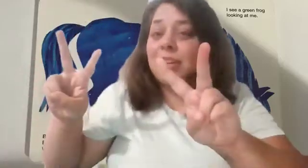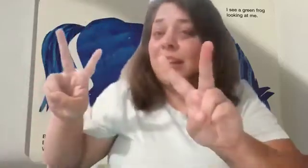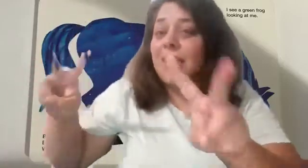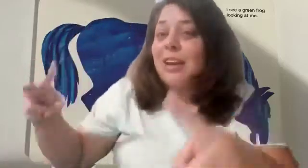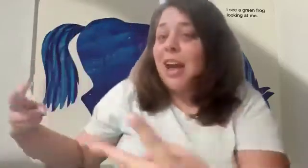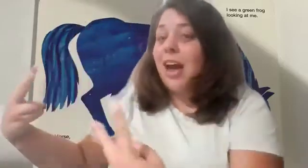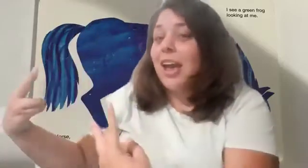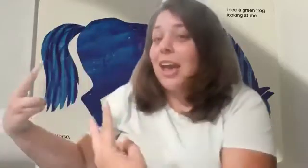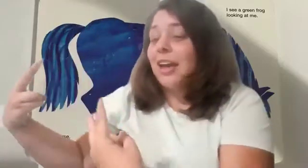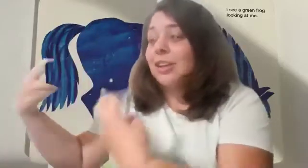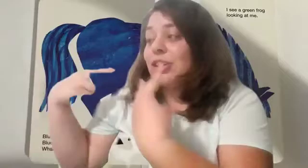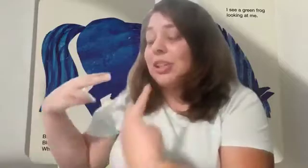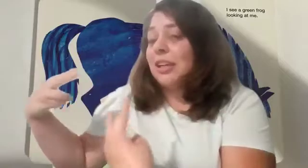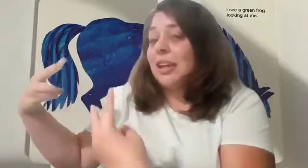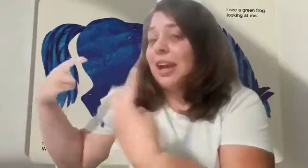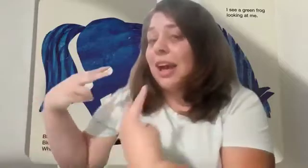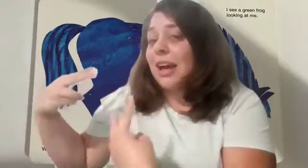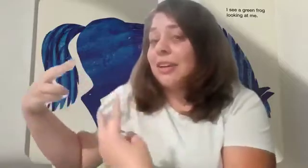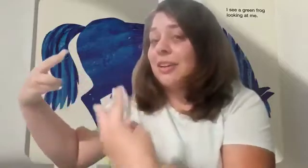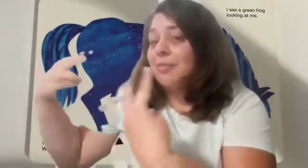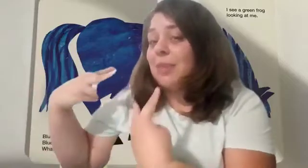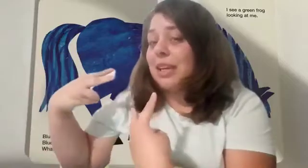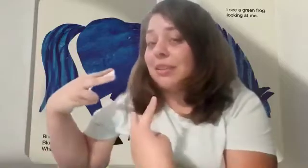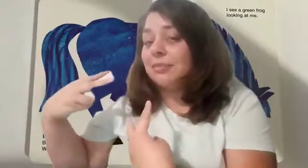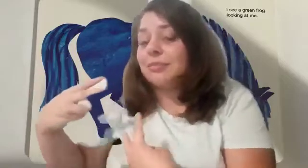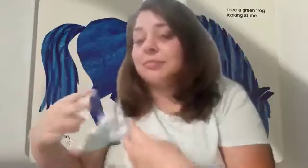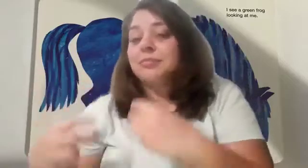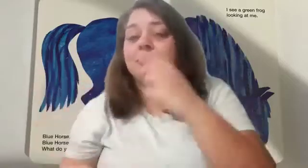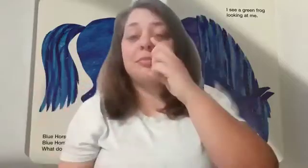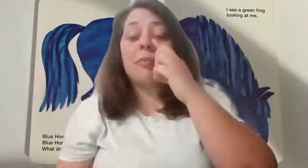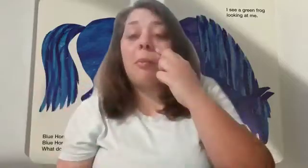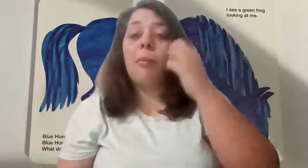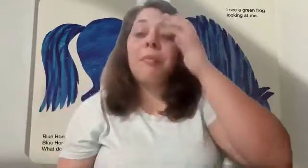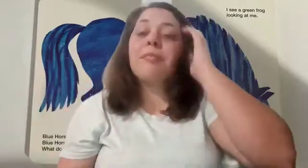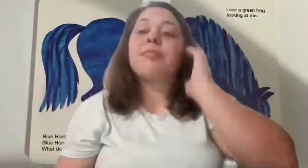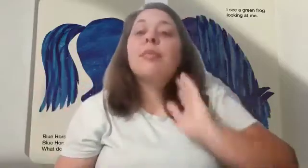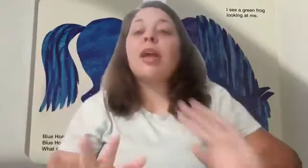Get your fingers out and looking at me.